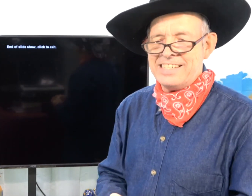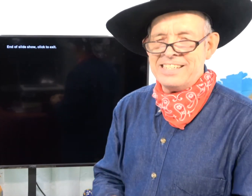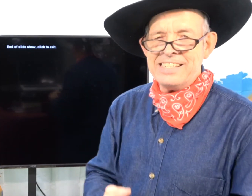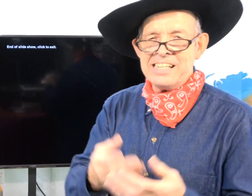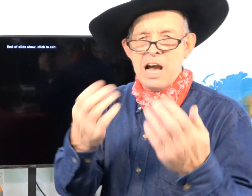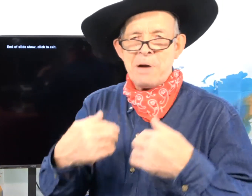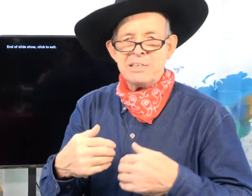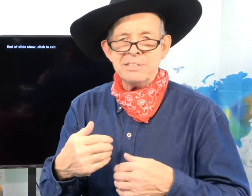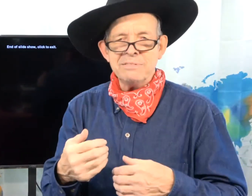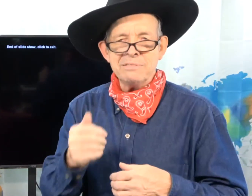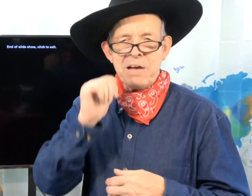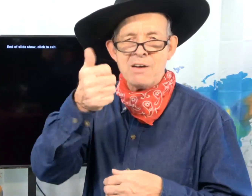Good! How many